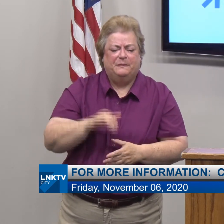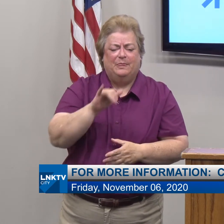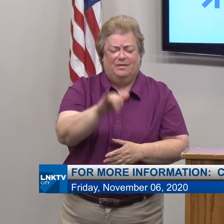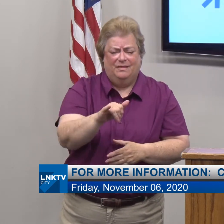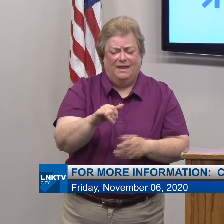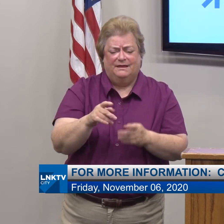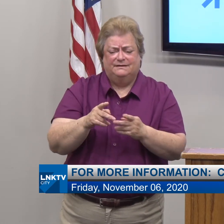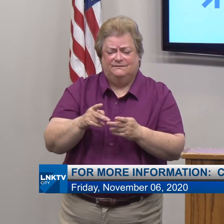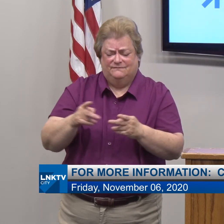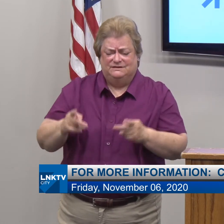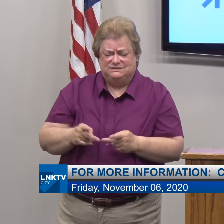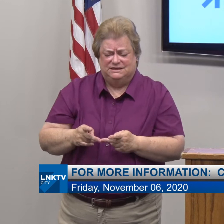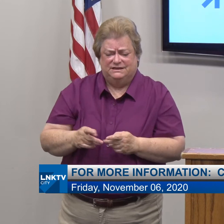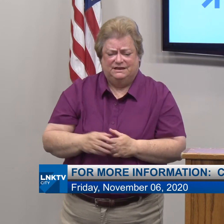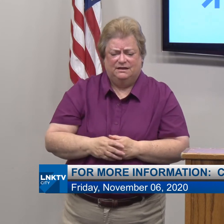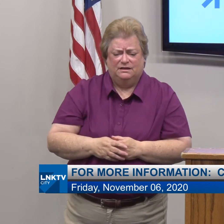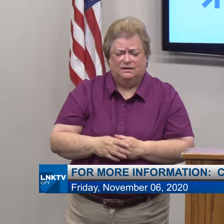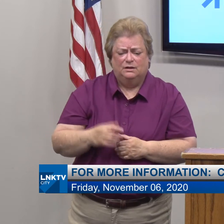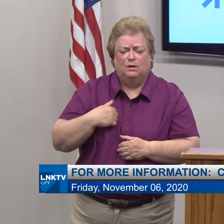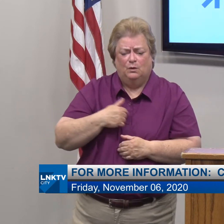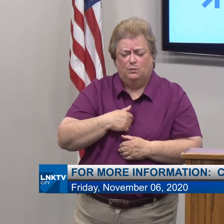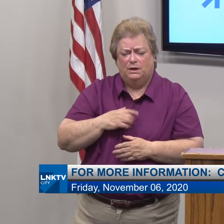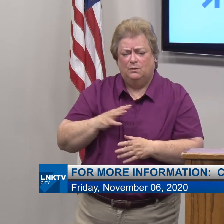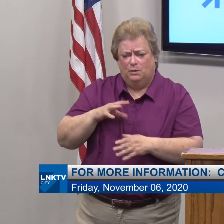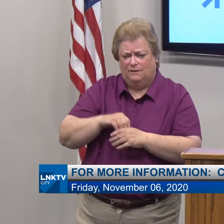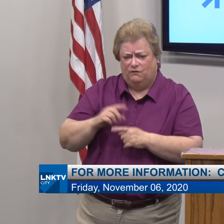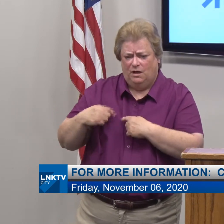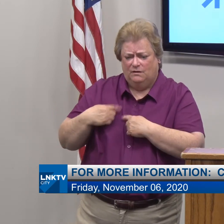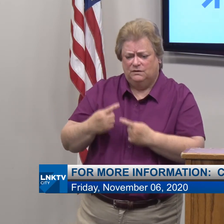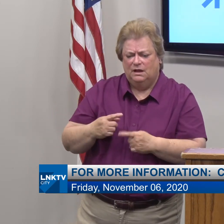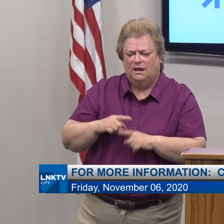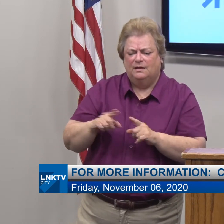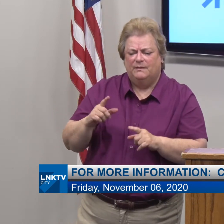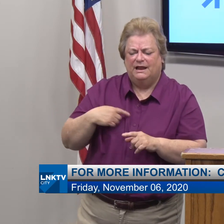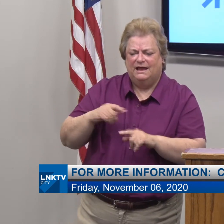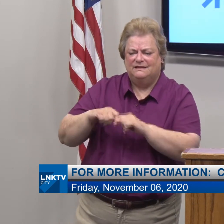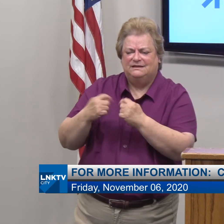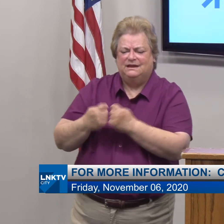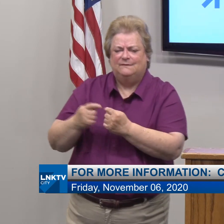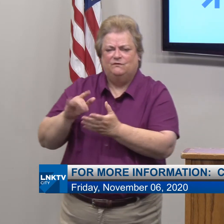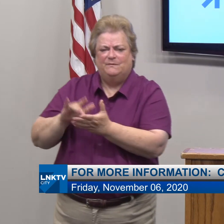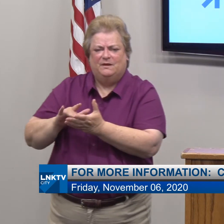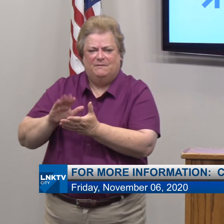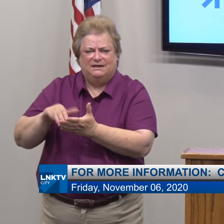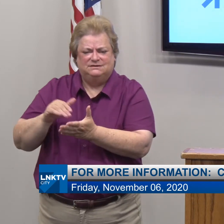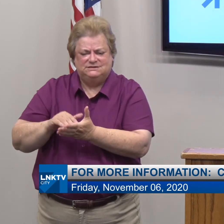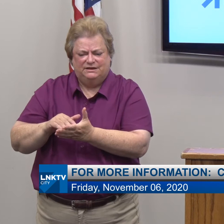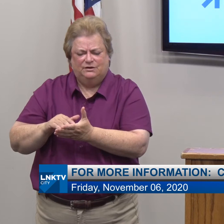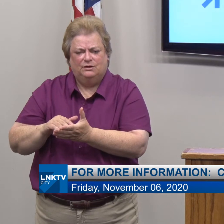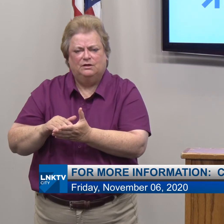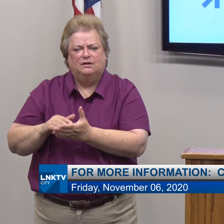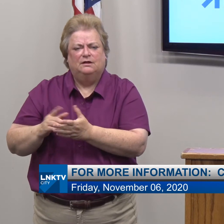facility, we were involved, but we also got the team from the Med Center, their